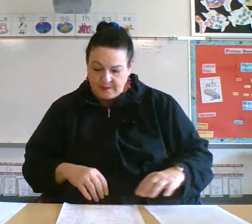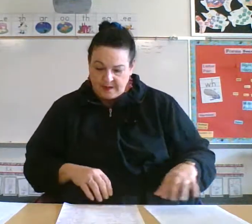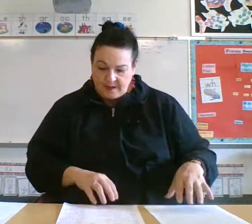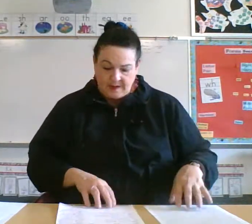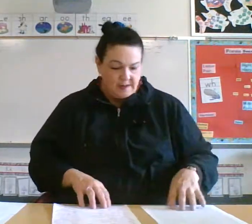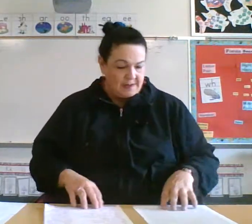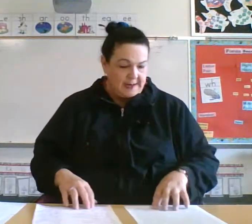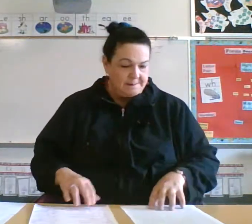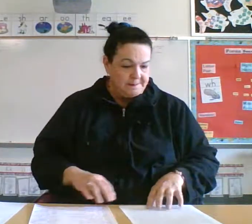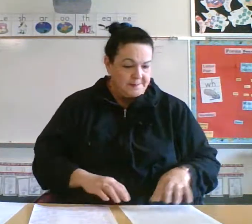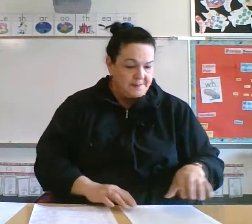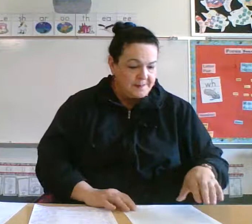Okay.